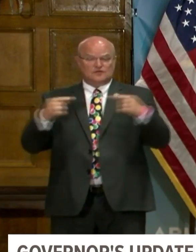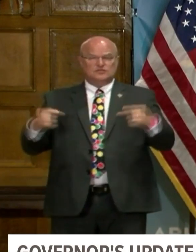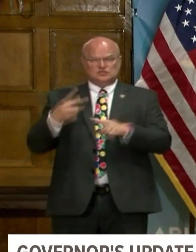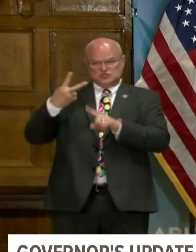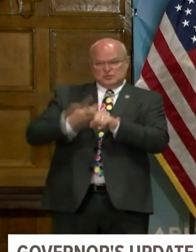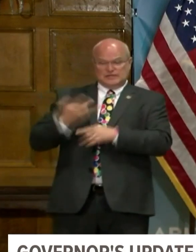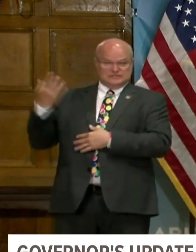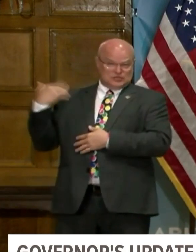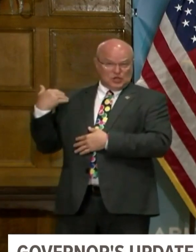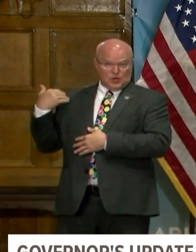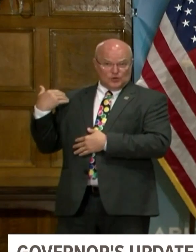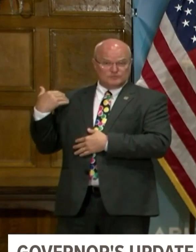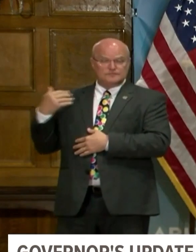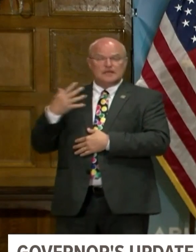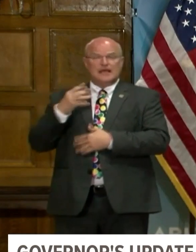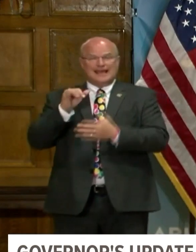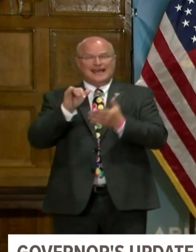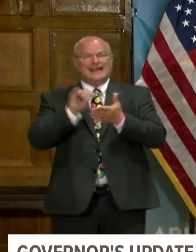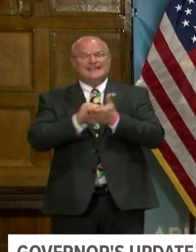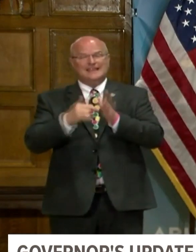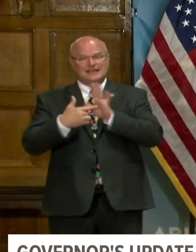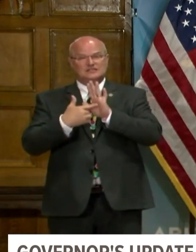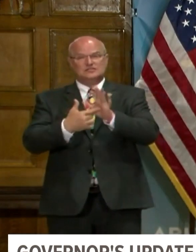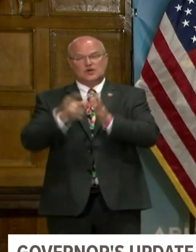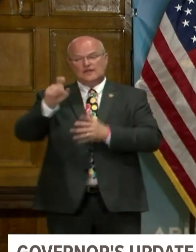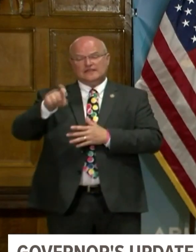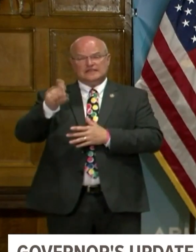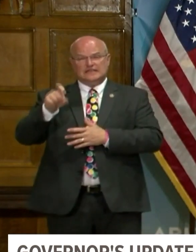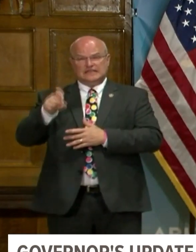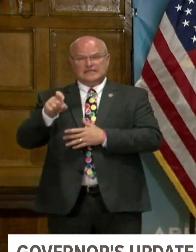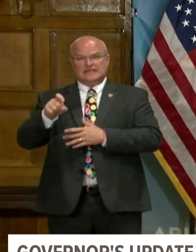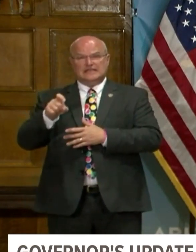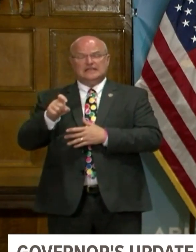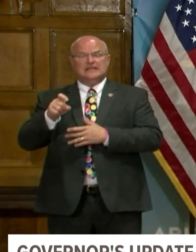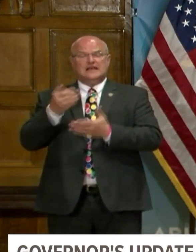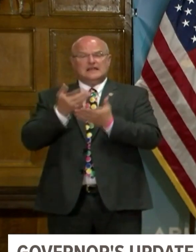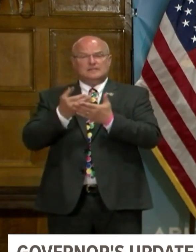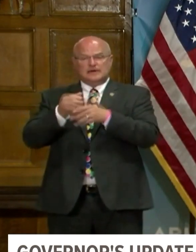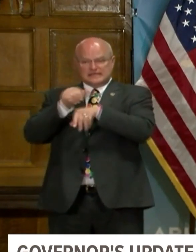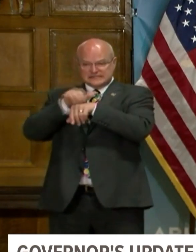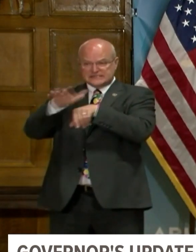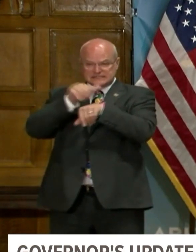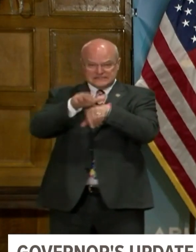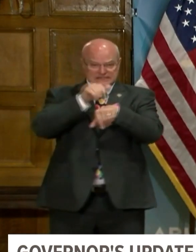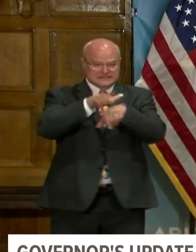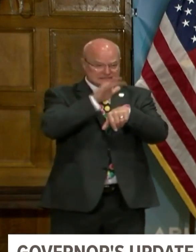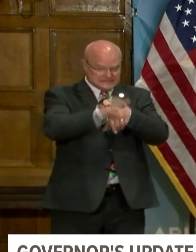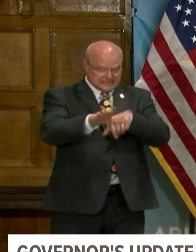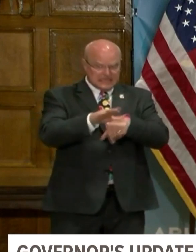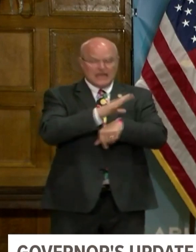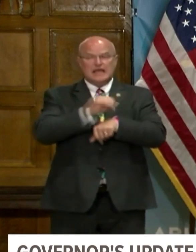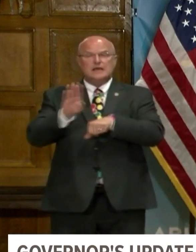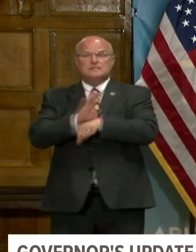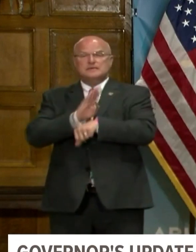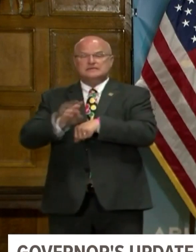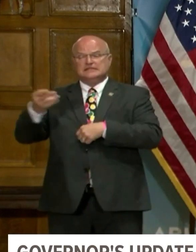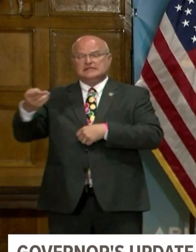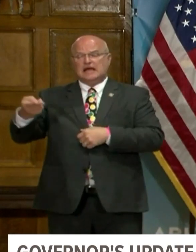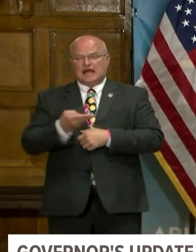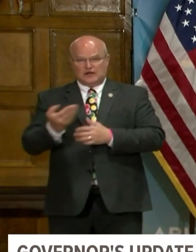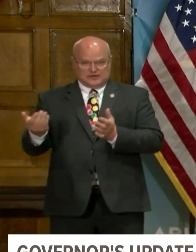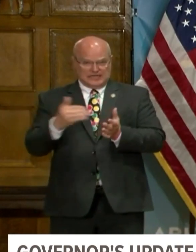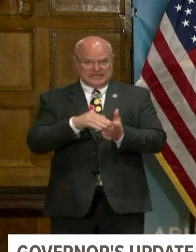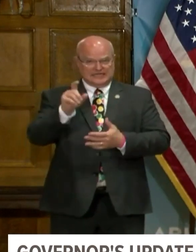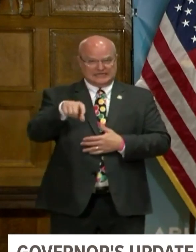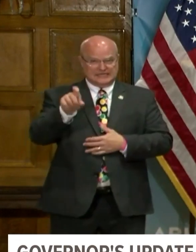2 months ago. And that shows the need to get relief to them and that businesses need to be hiring